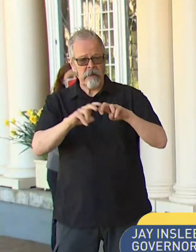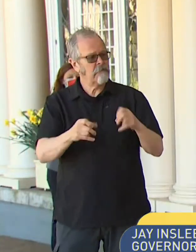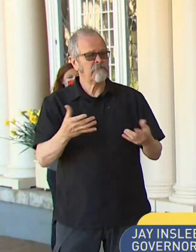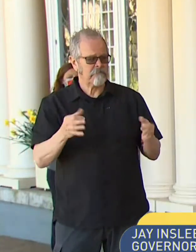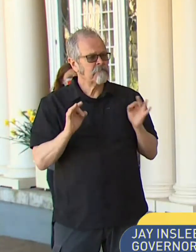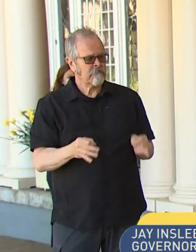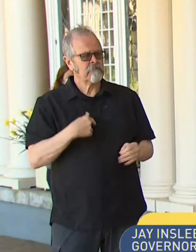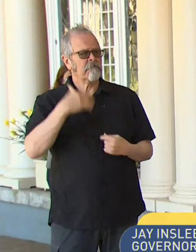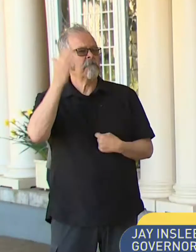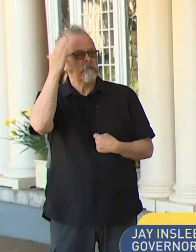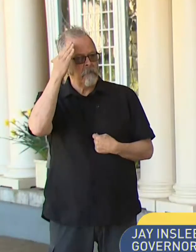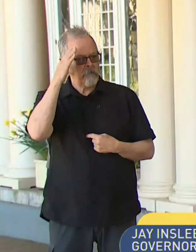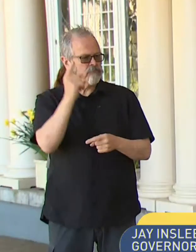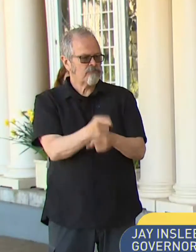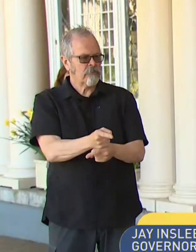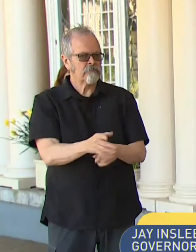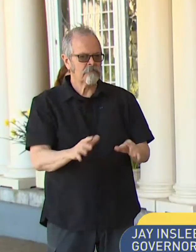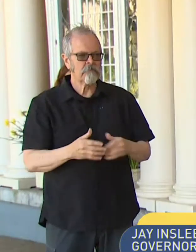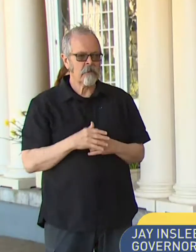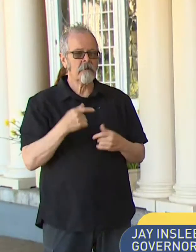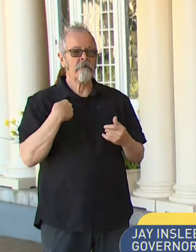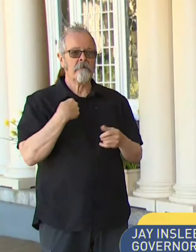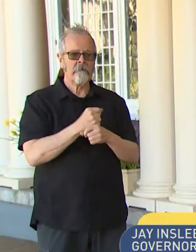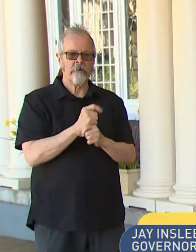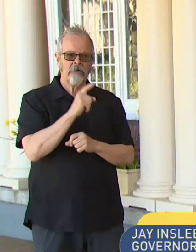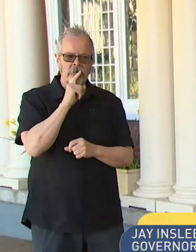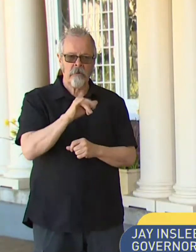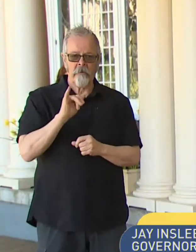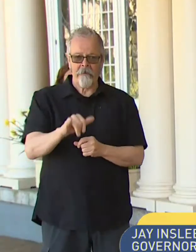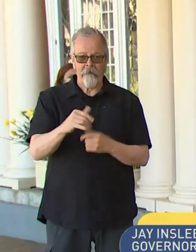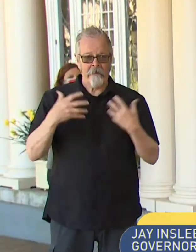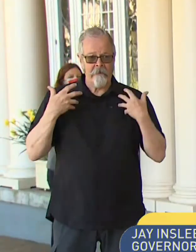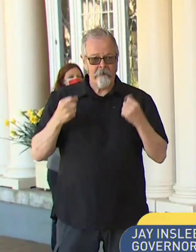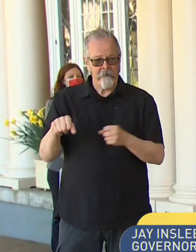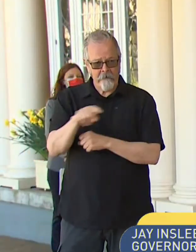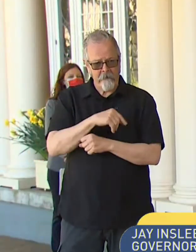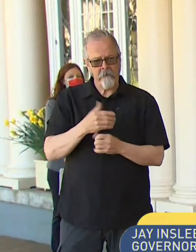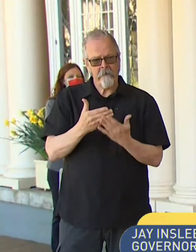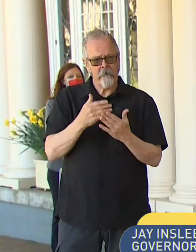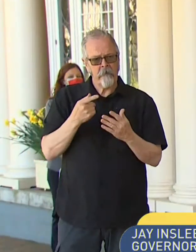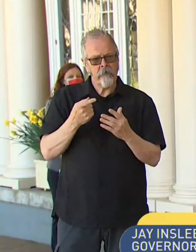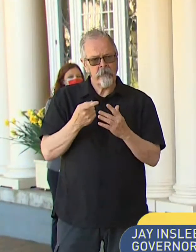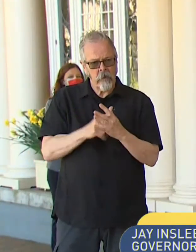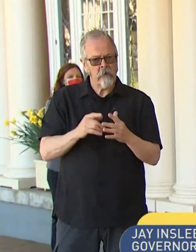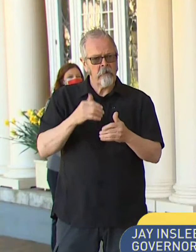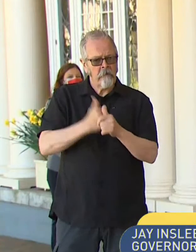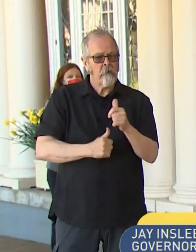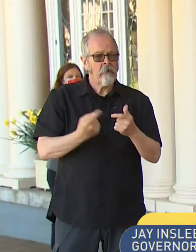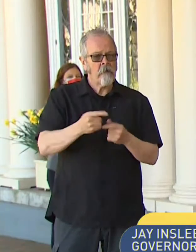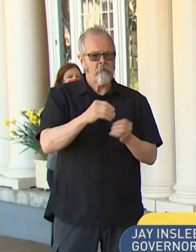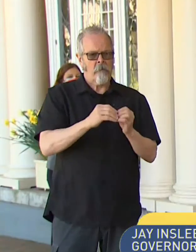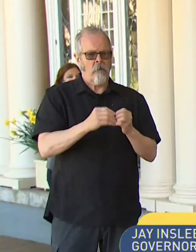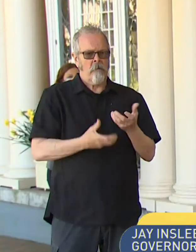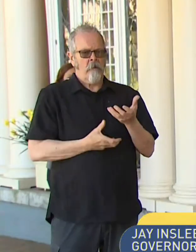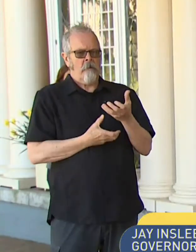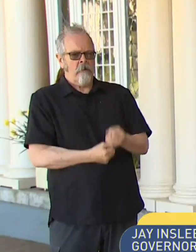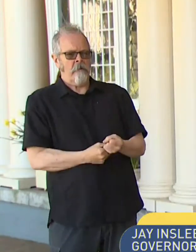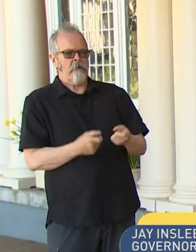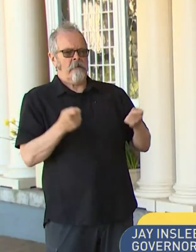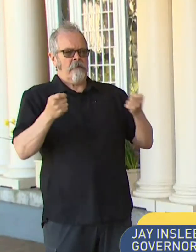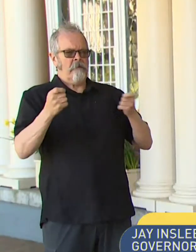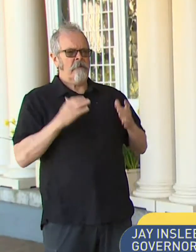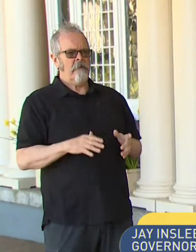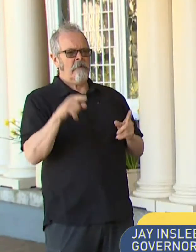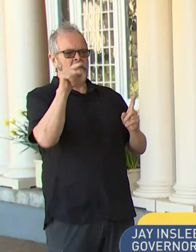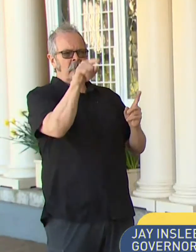are healthy, but we'll make sure that they are before this starts in every way that we can. I'm confident that the administration has taken a very